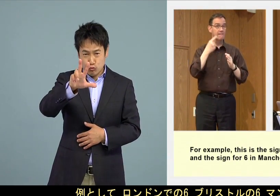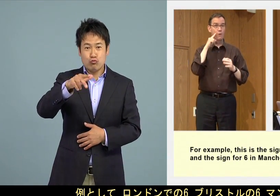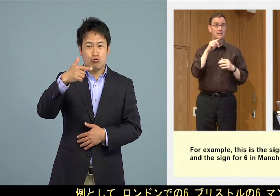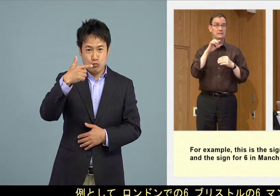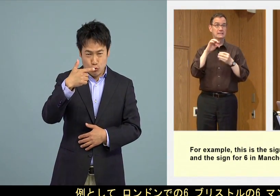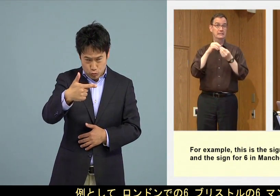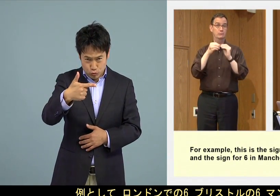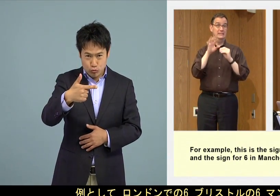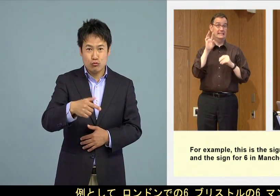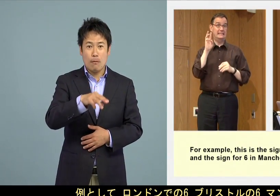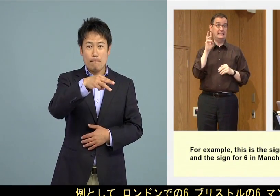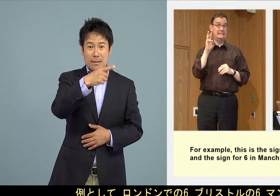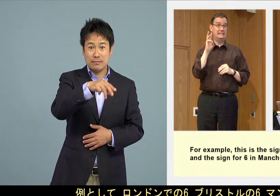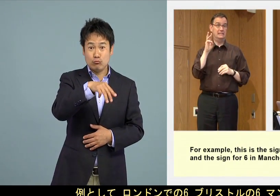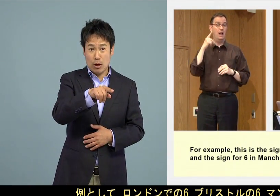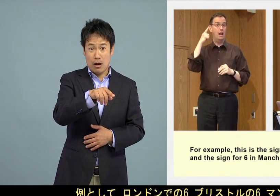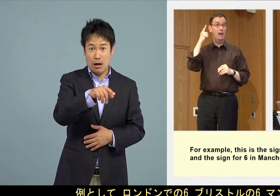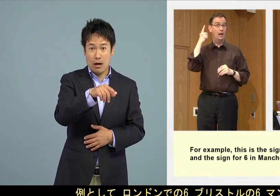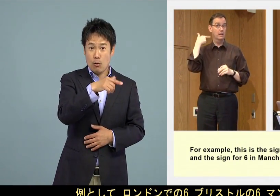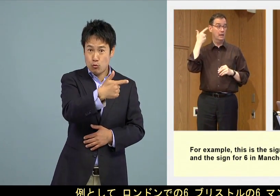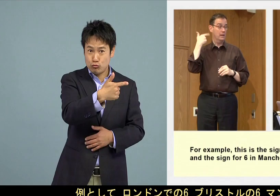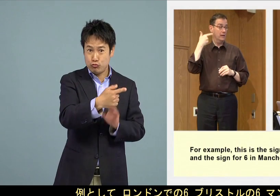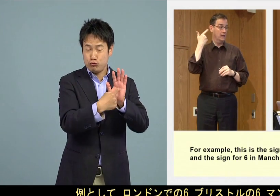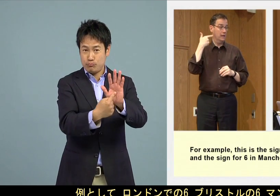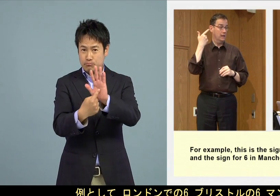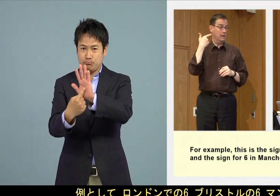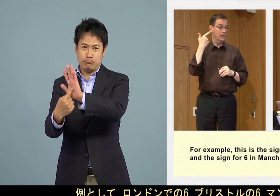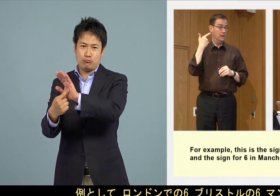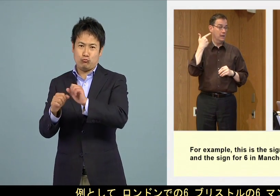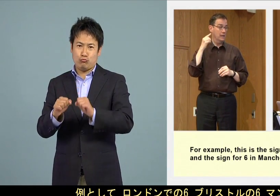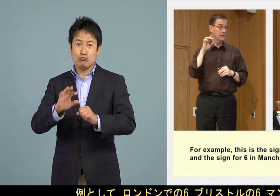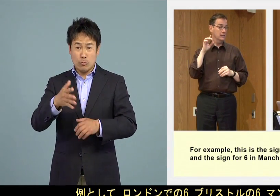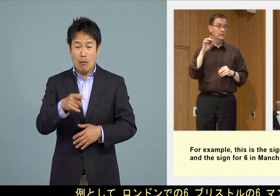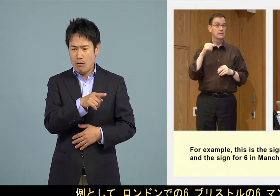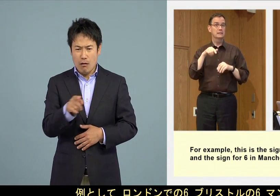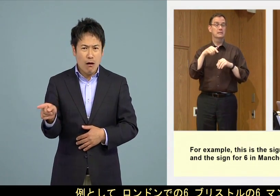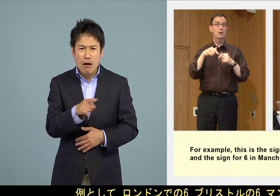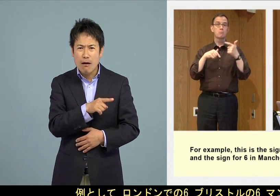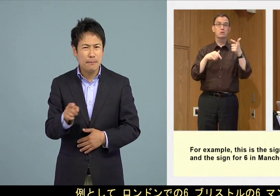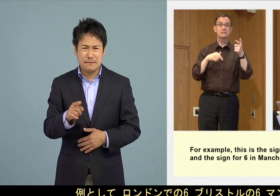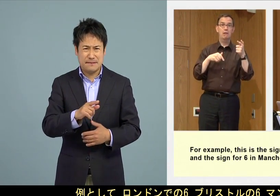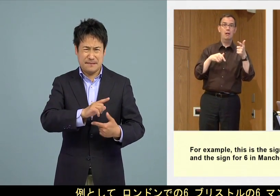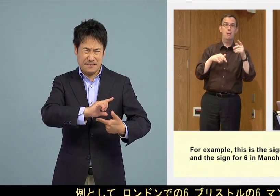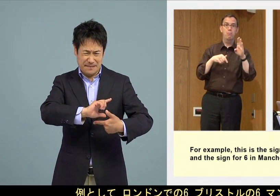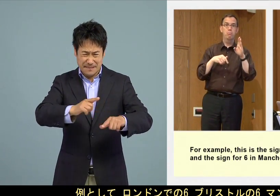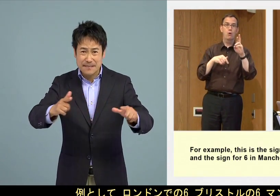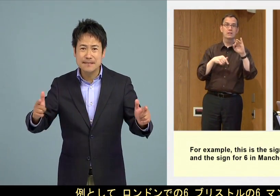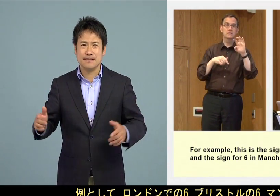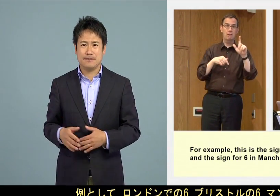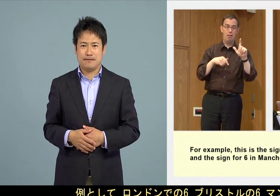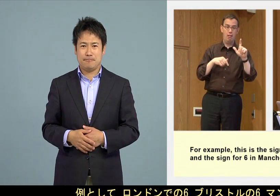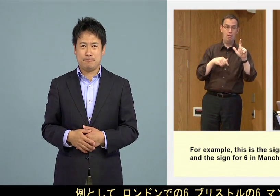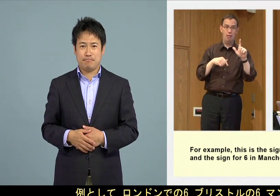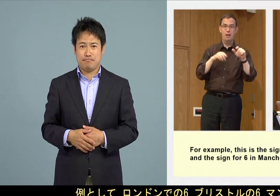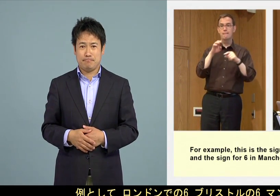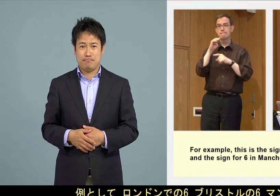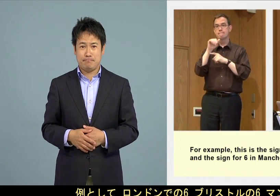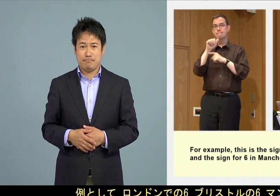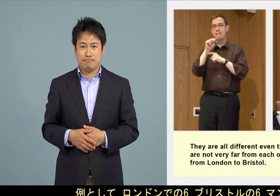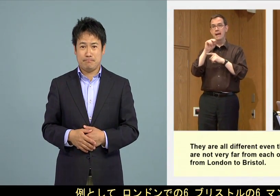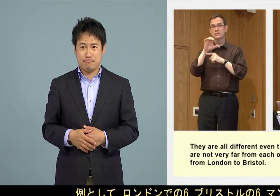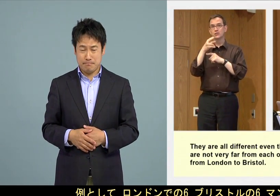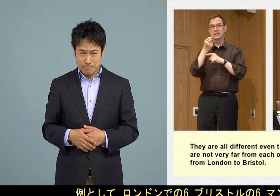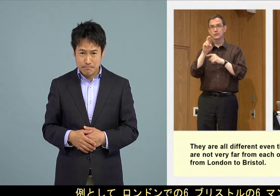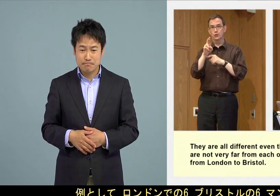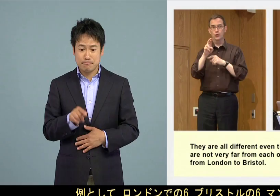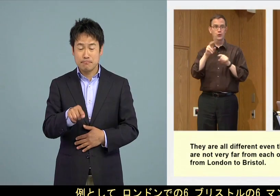6 in London, the sign for 6 in Bristol, and the sign for 6 in Manchester,